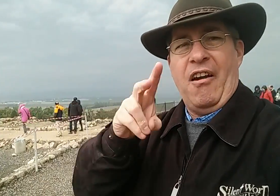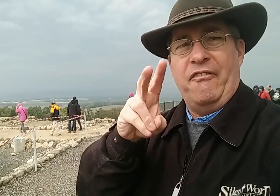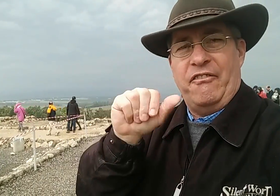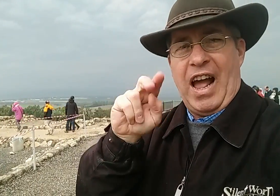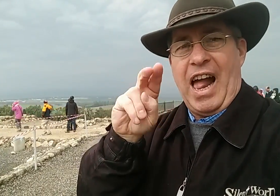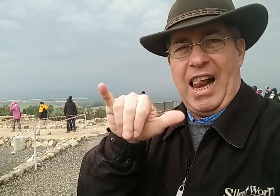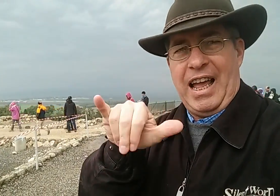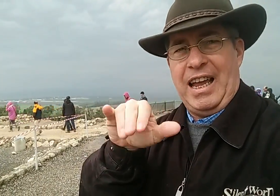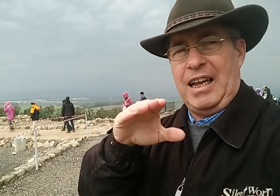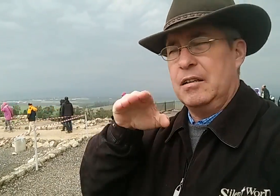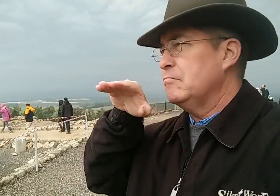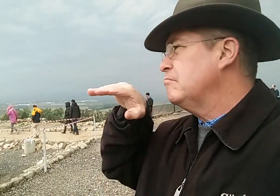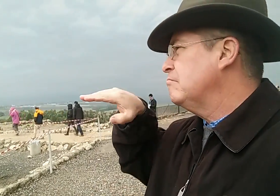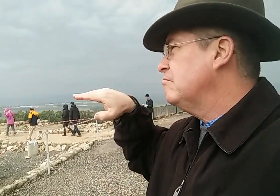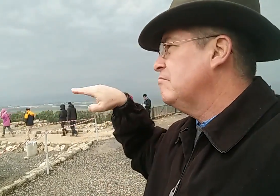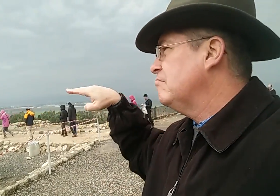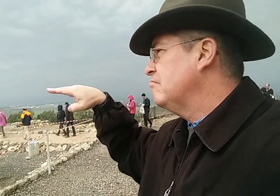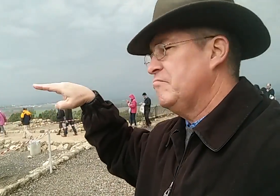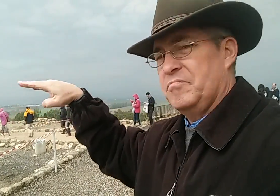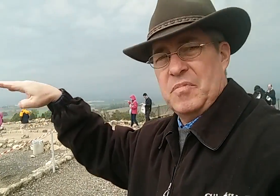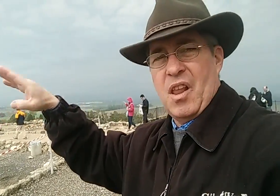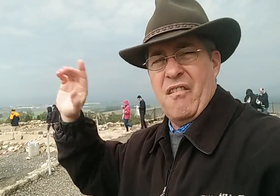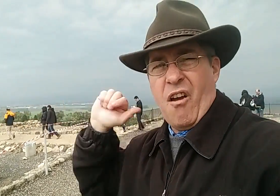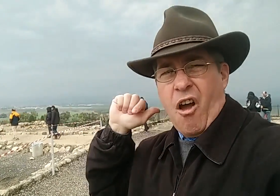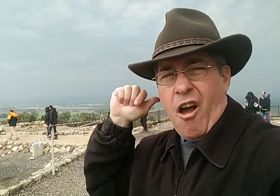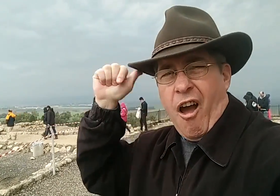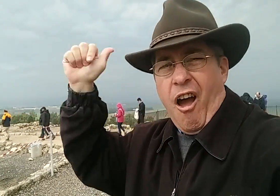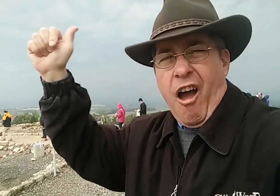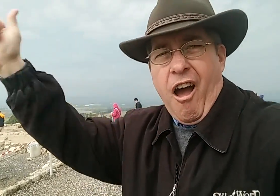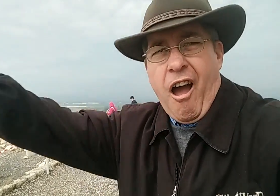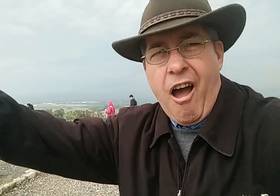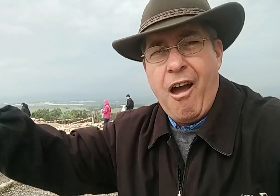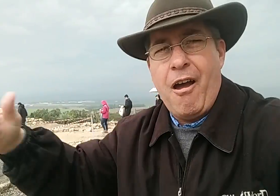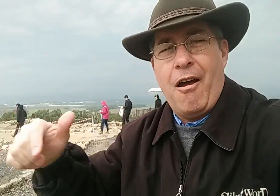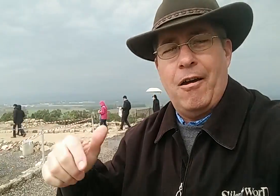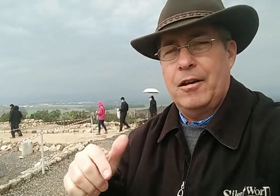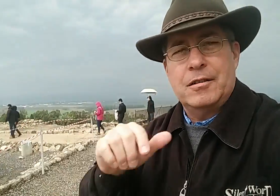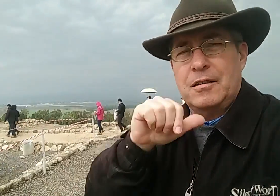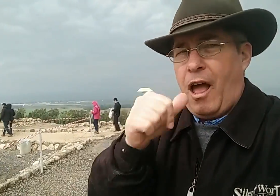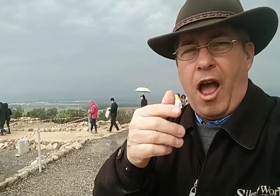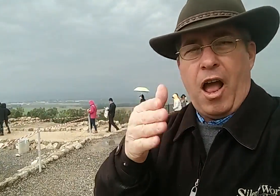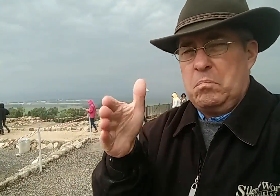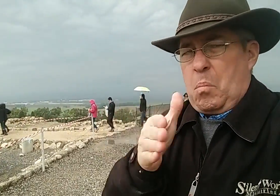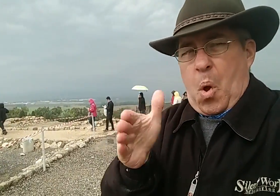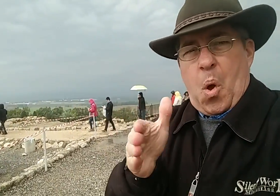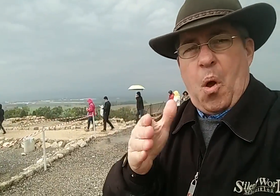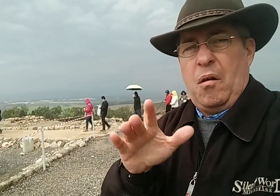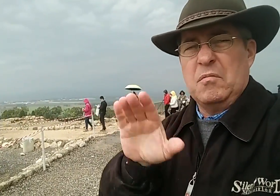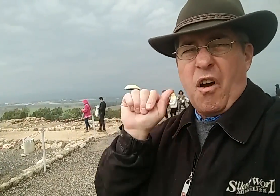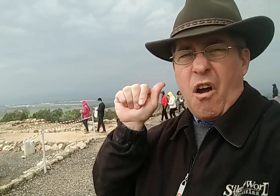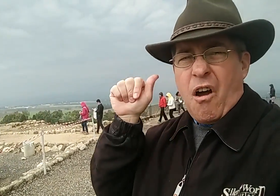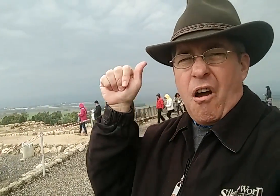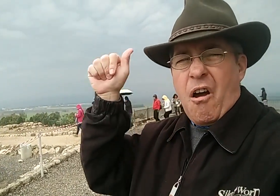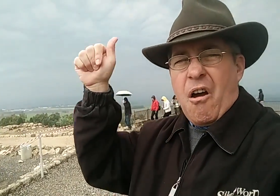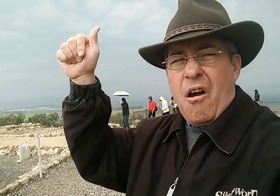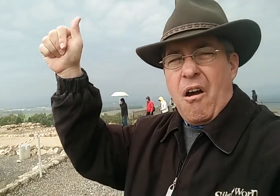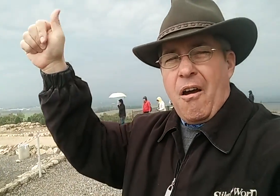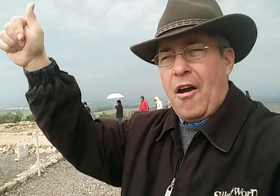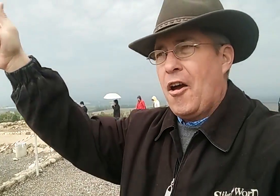huge area. This valley stretches on and on and on. It's not a